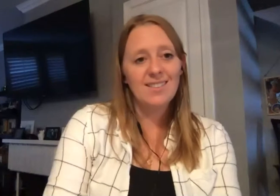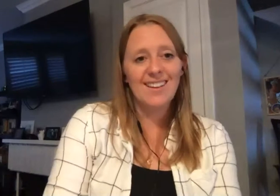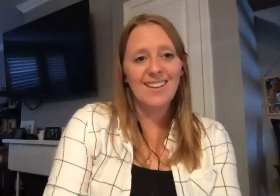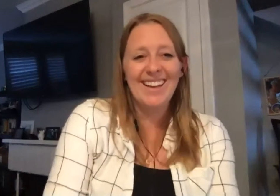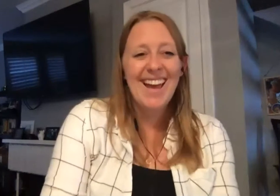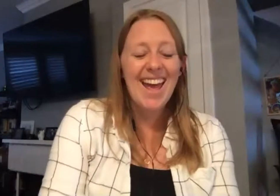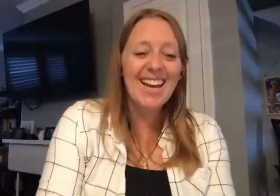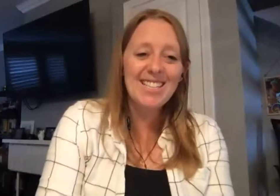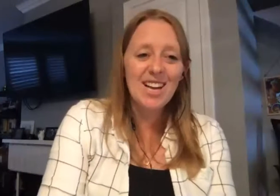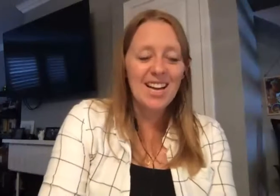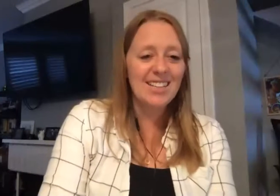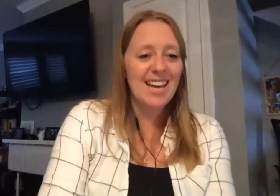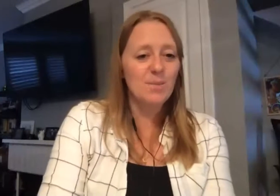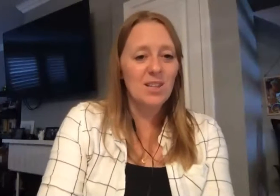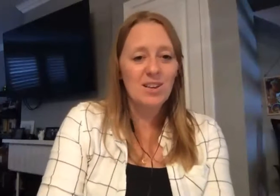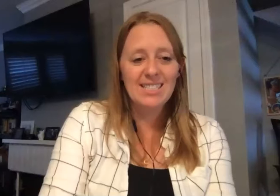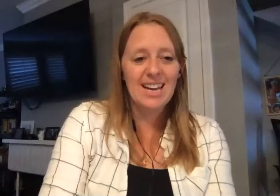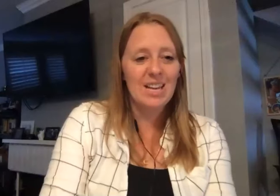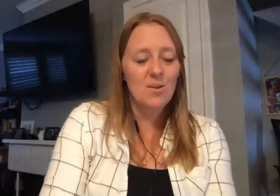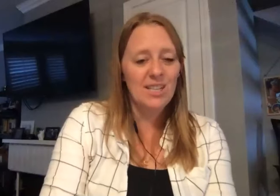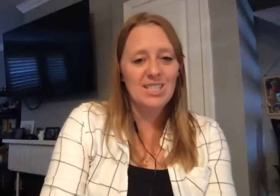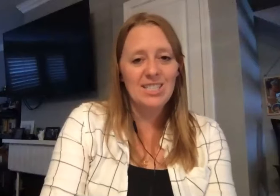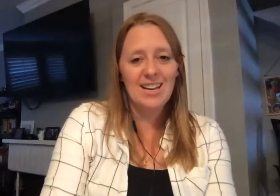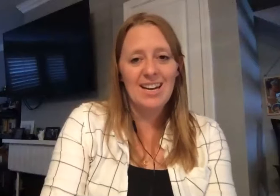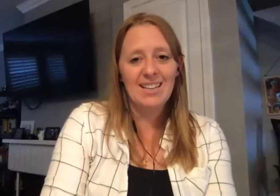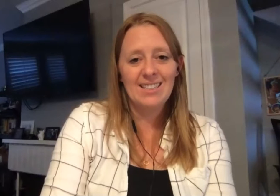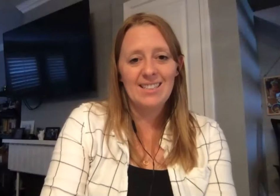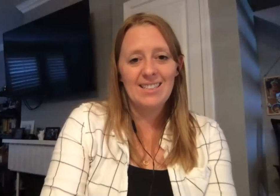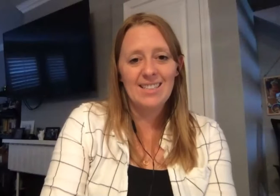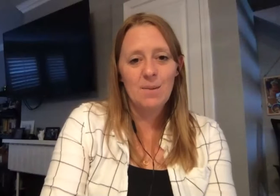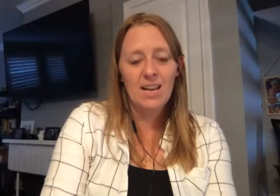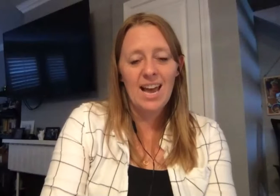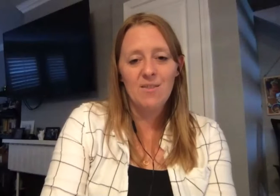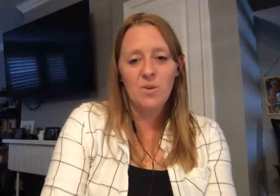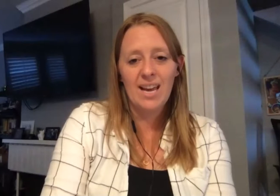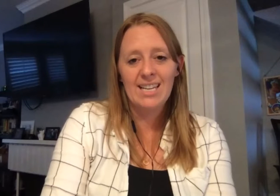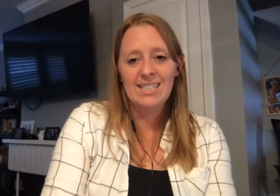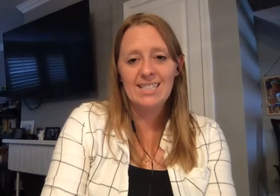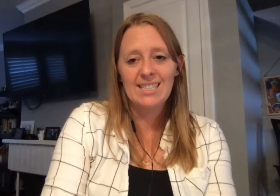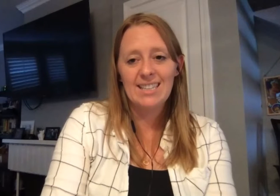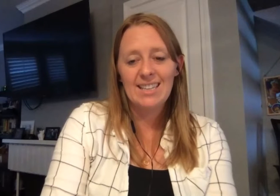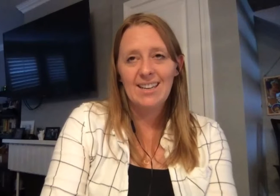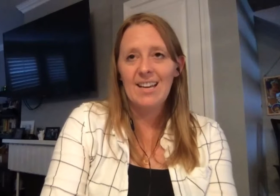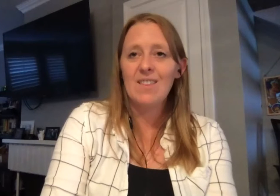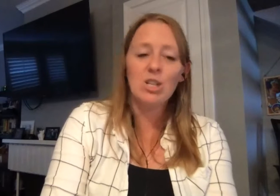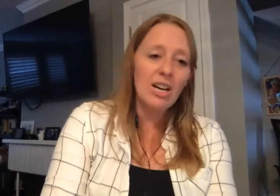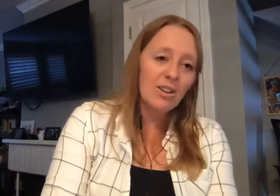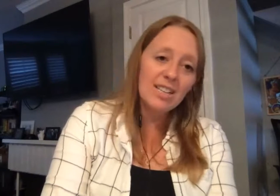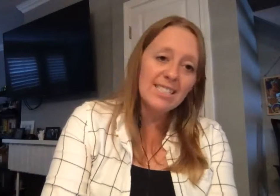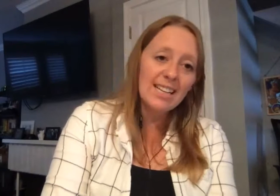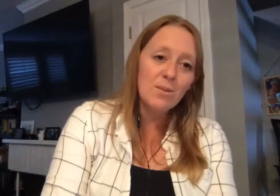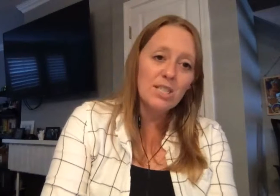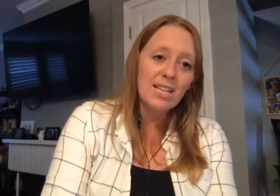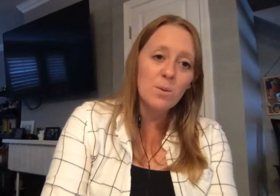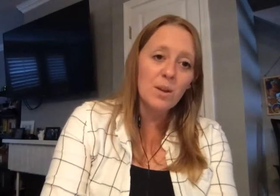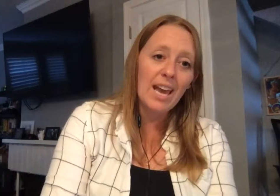discussions, any child that has been learning sign language, does anybody have ways of their child learning